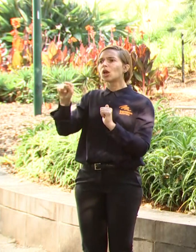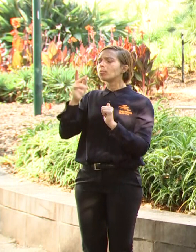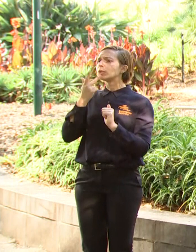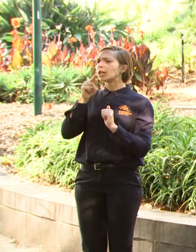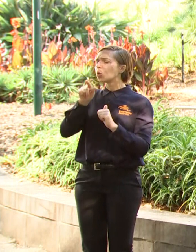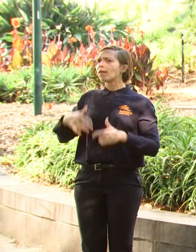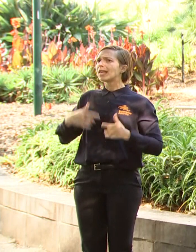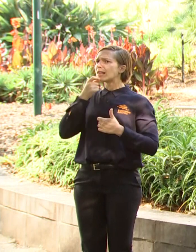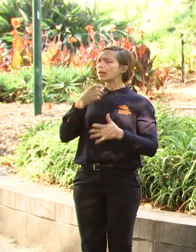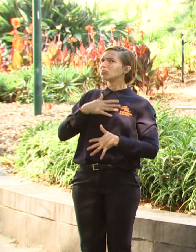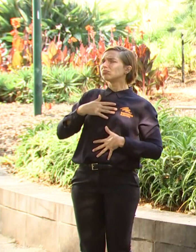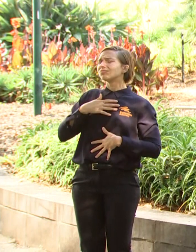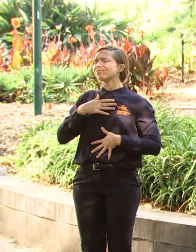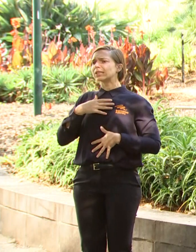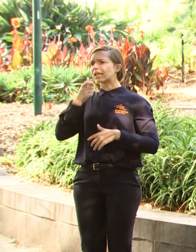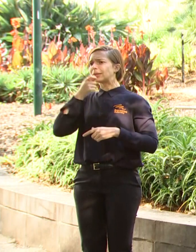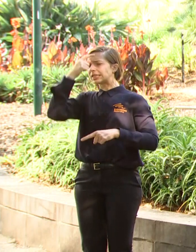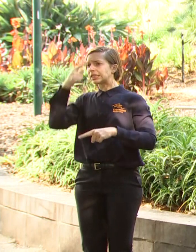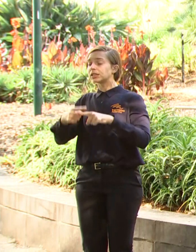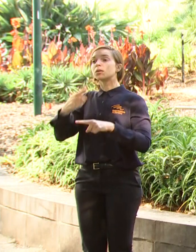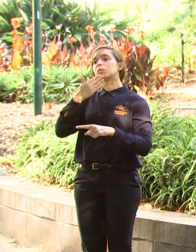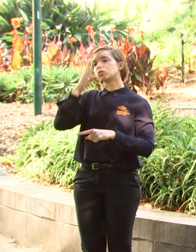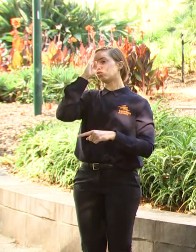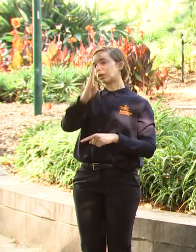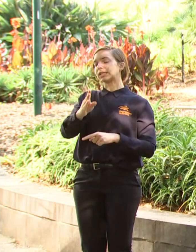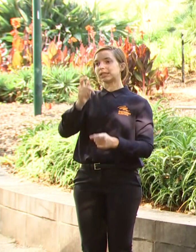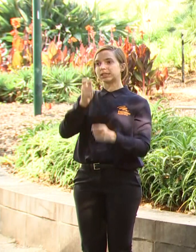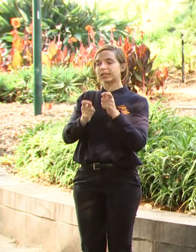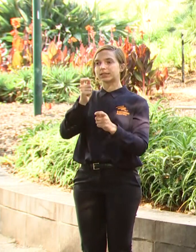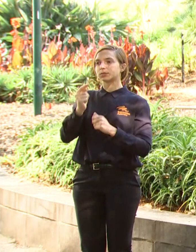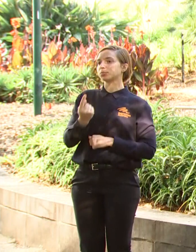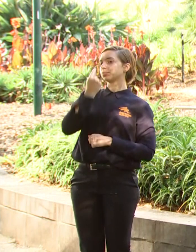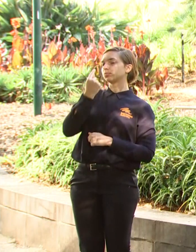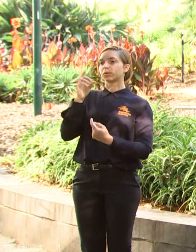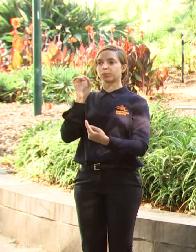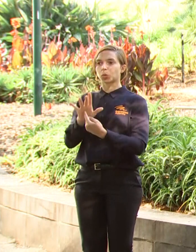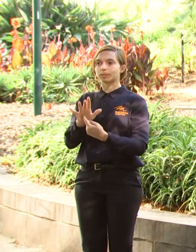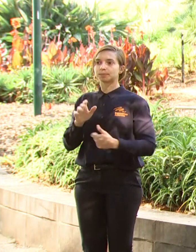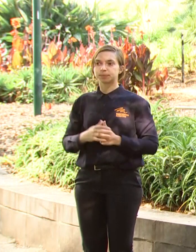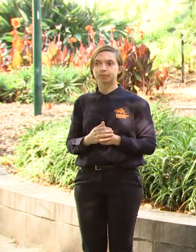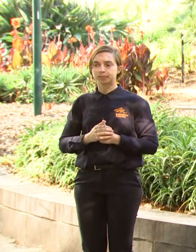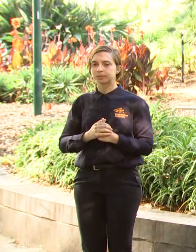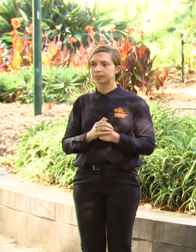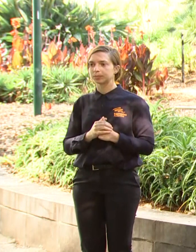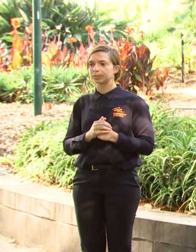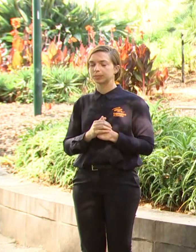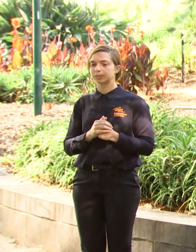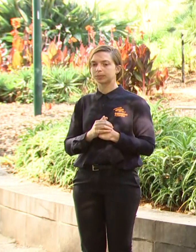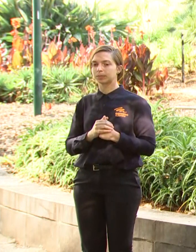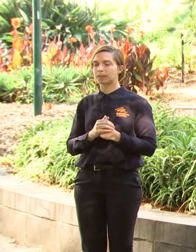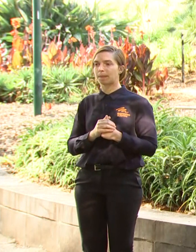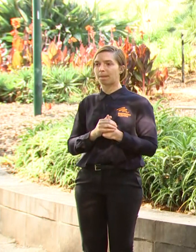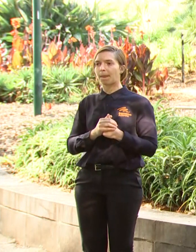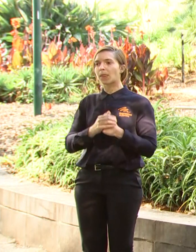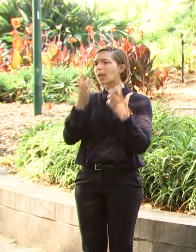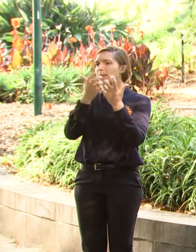about testing, and I haven't got an update for you in terms of some of the breakdowns of how many people have been called to test and how many have had the test done, but